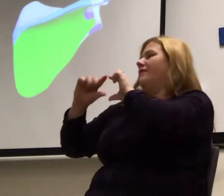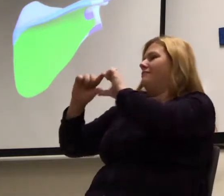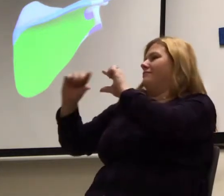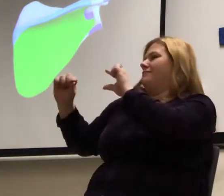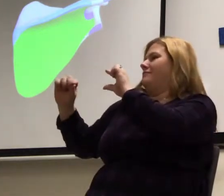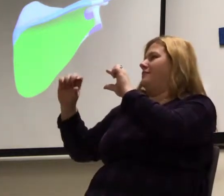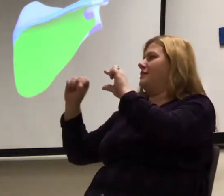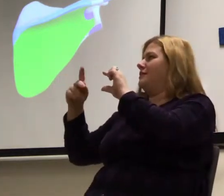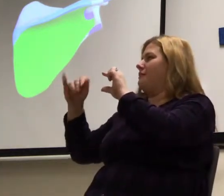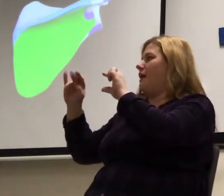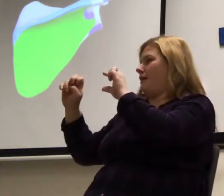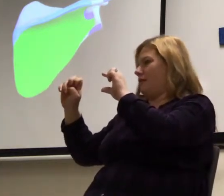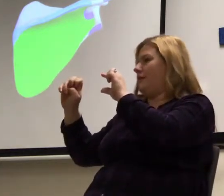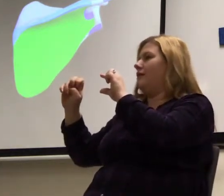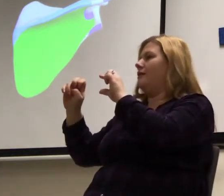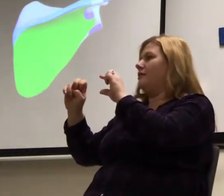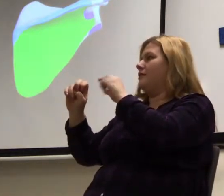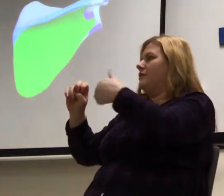spine.